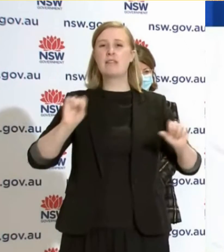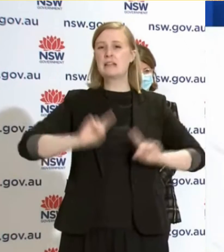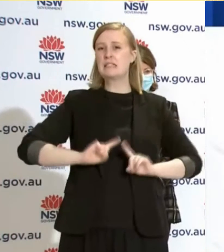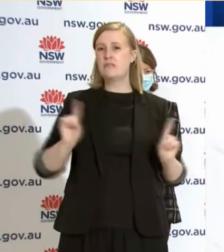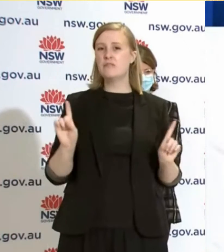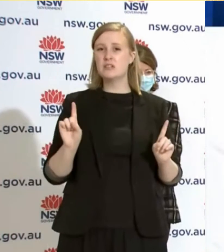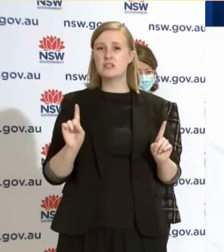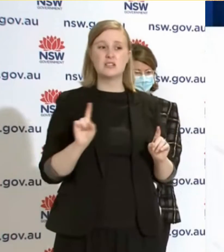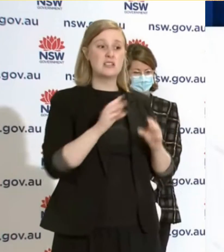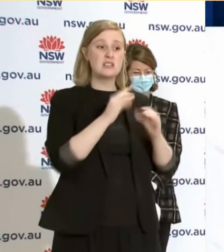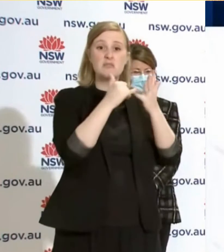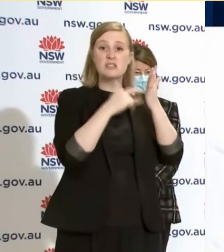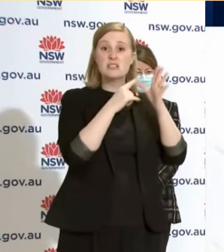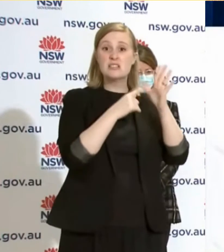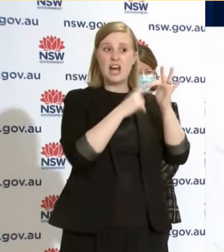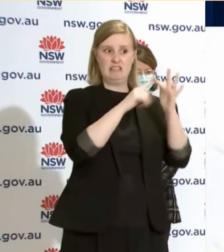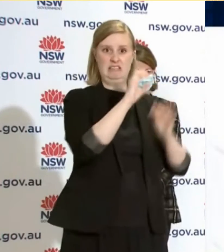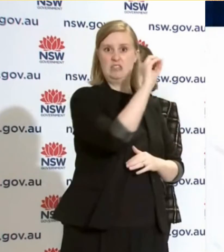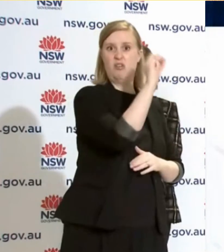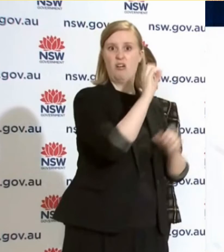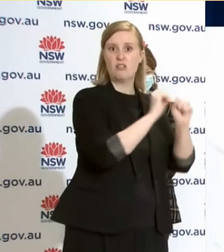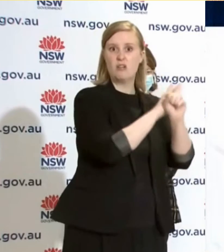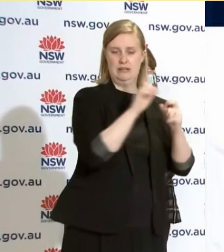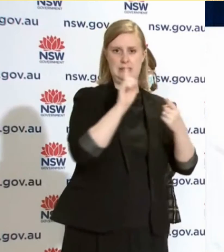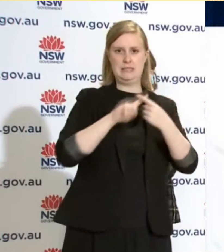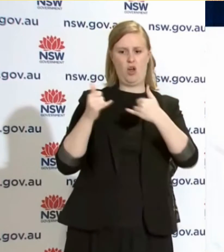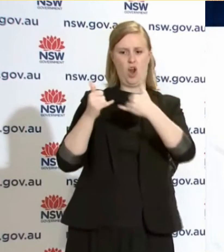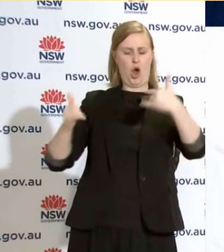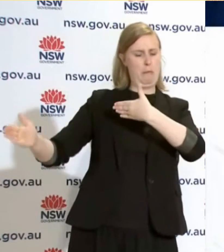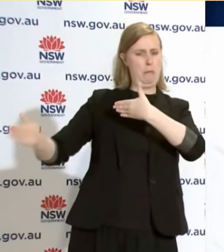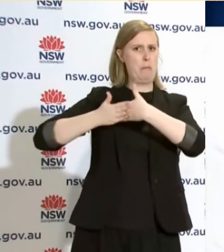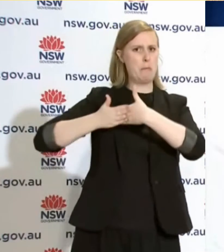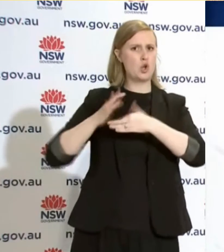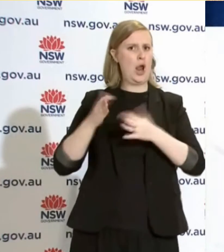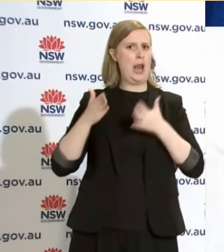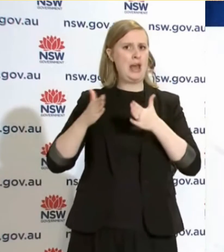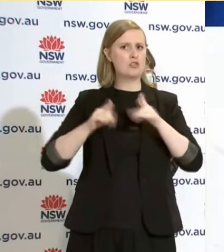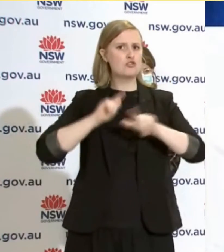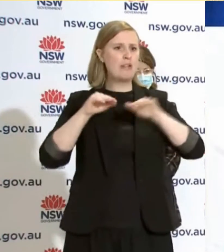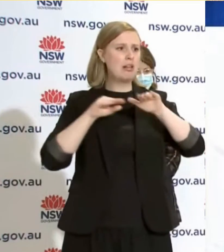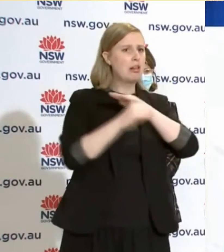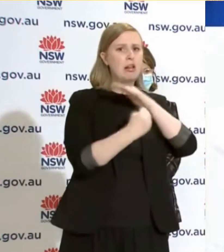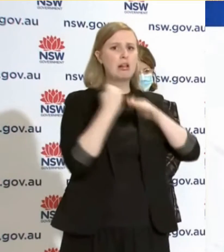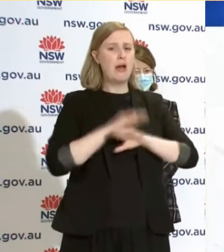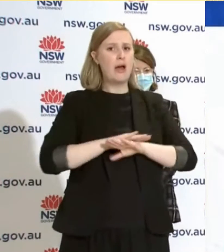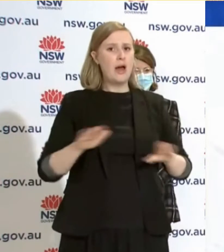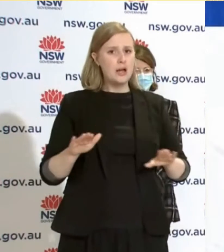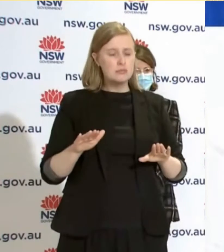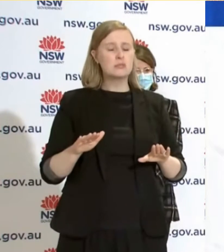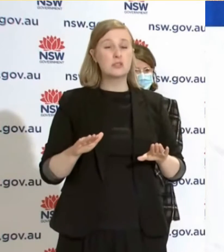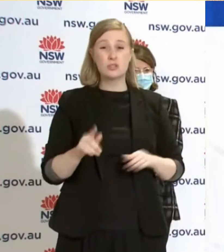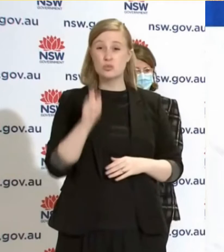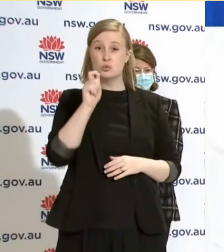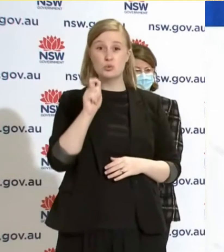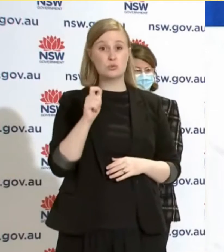closures, but every state's going to have to come out of that eventually. And when they do, they're all going to be confronted, perhaps not as starkly